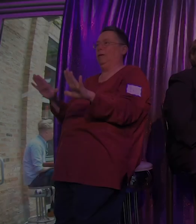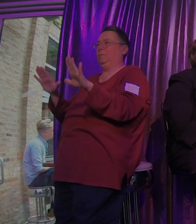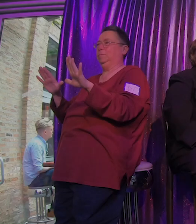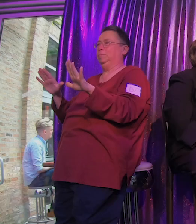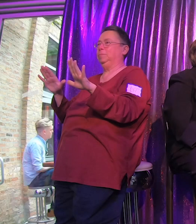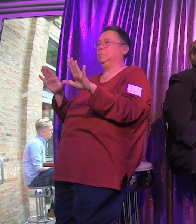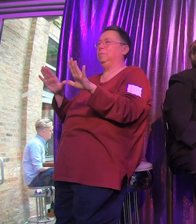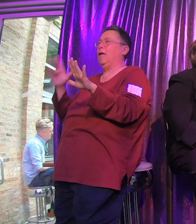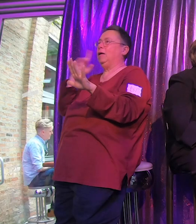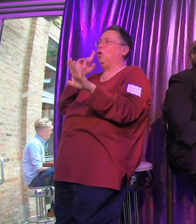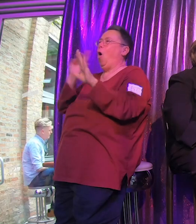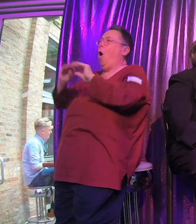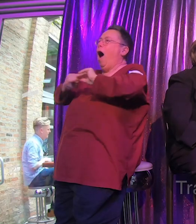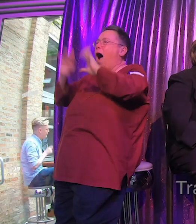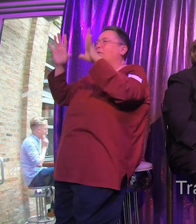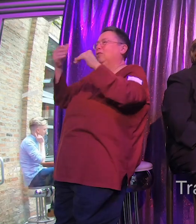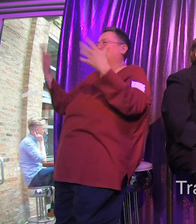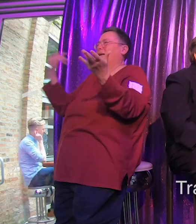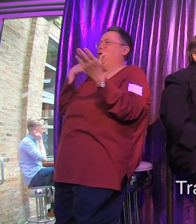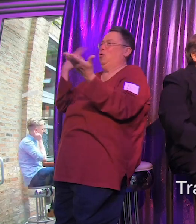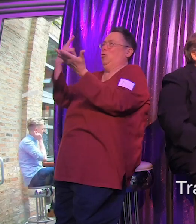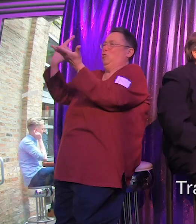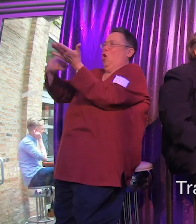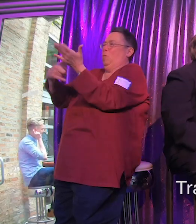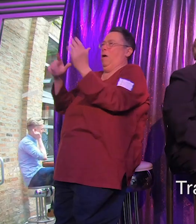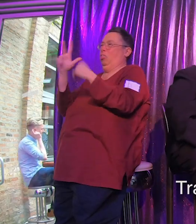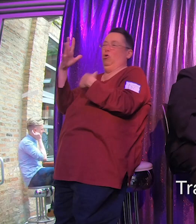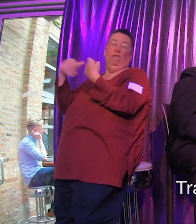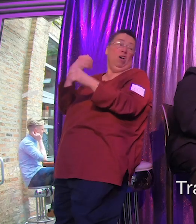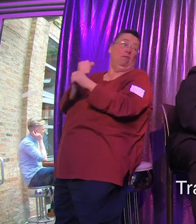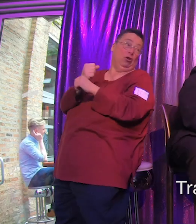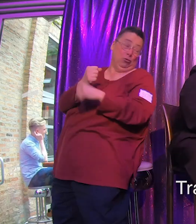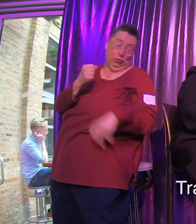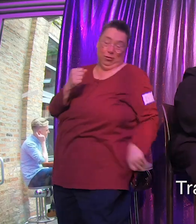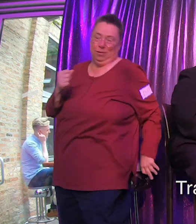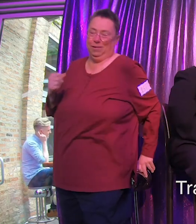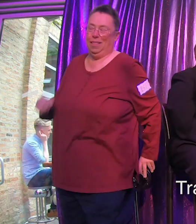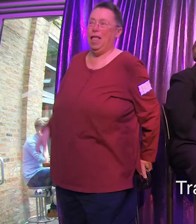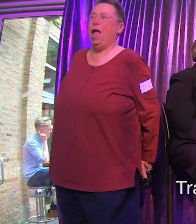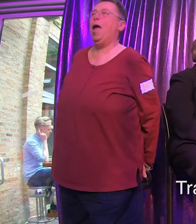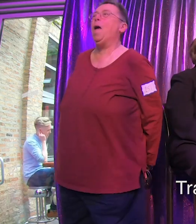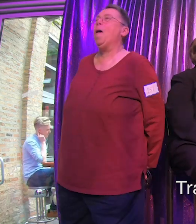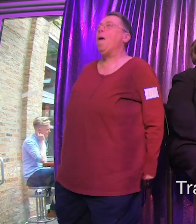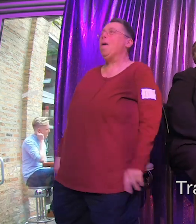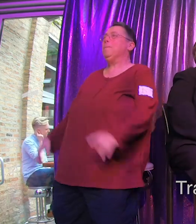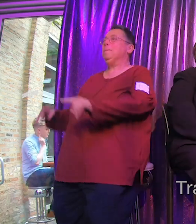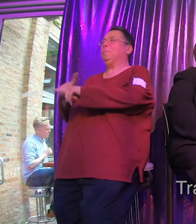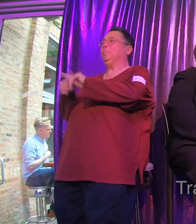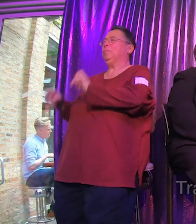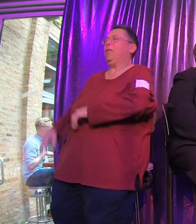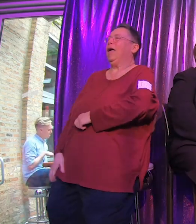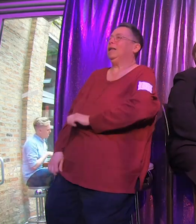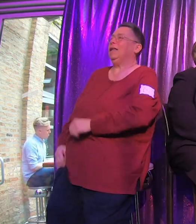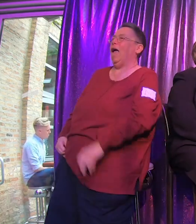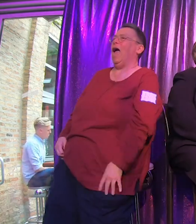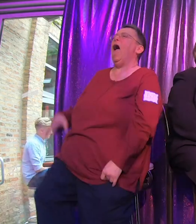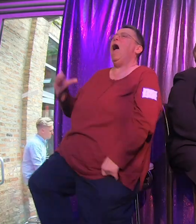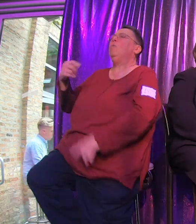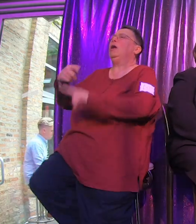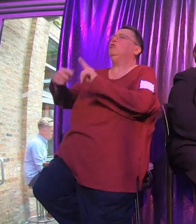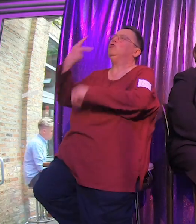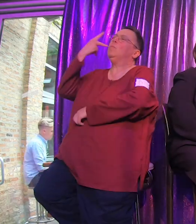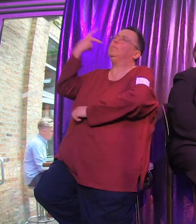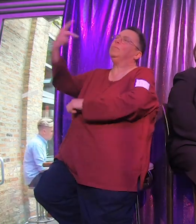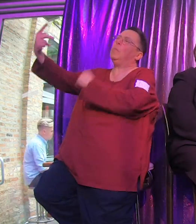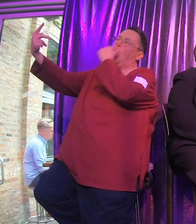We are obviously here to talk about your 35 years, but I wanted to go further back